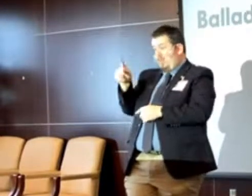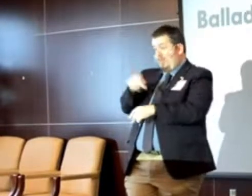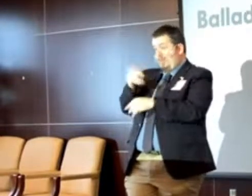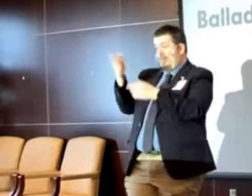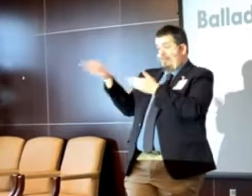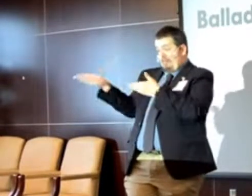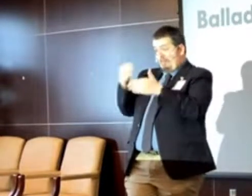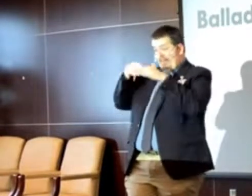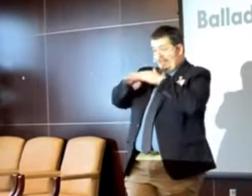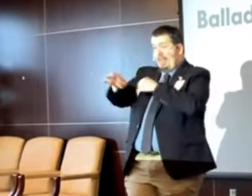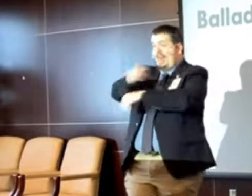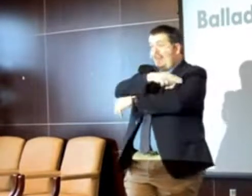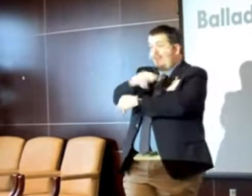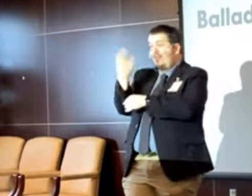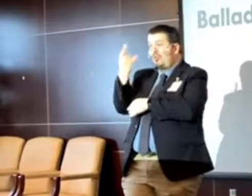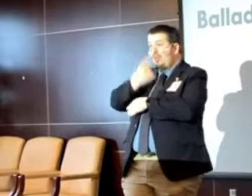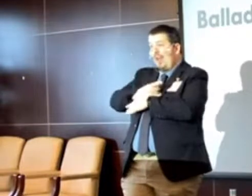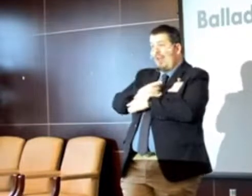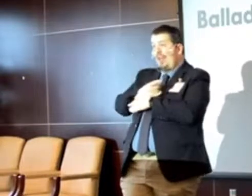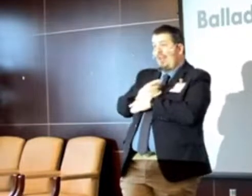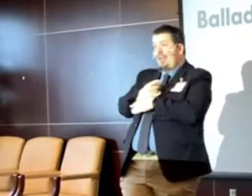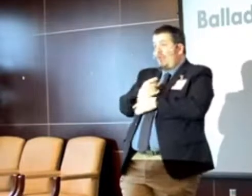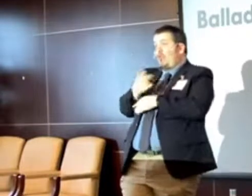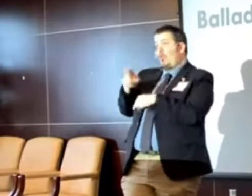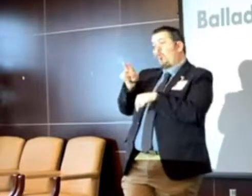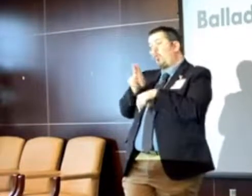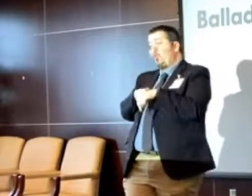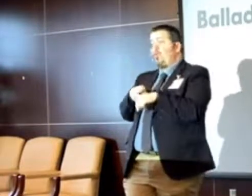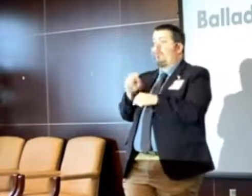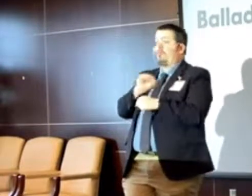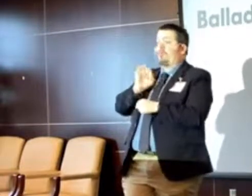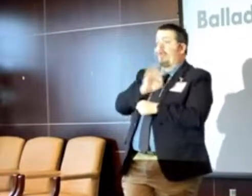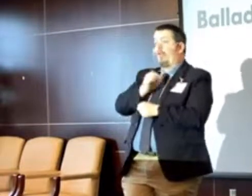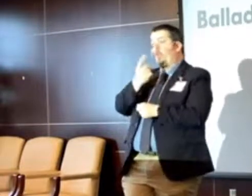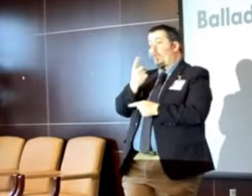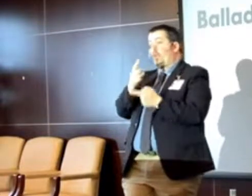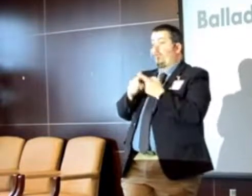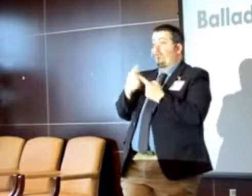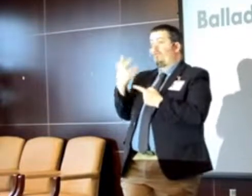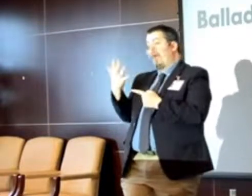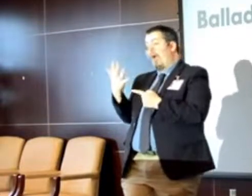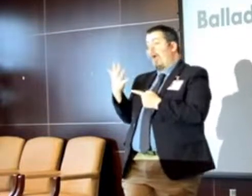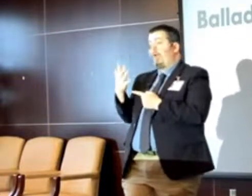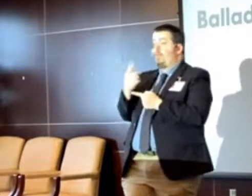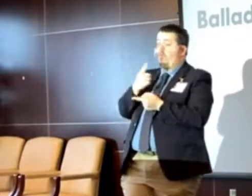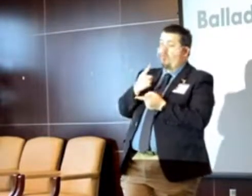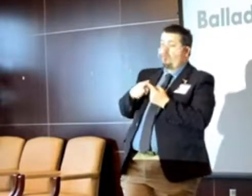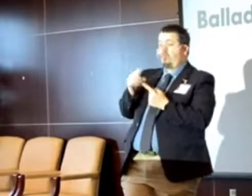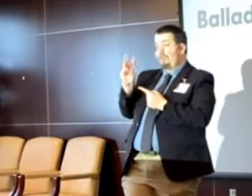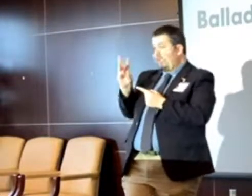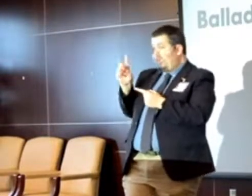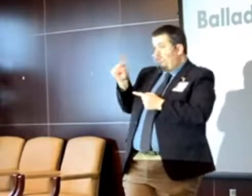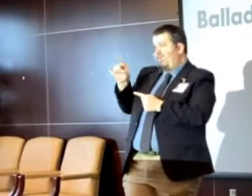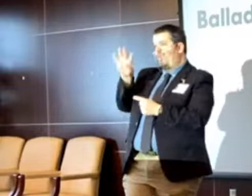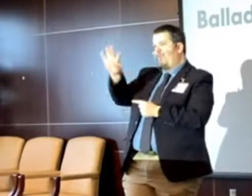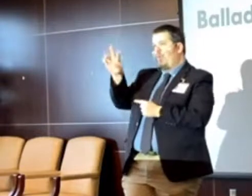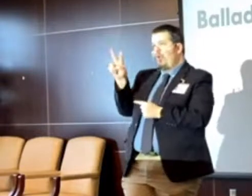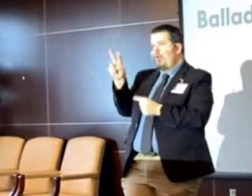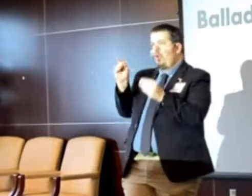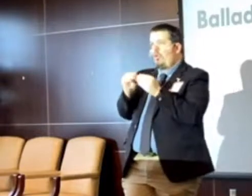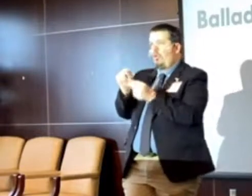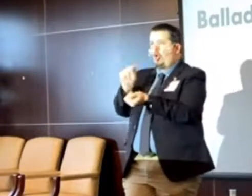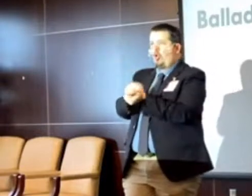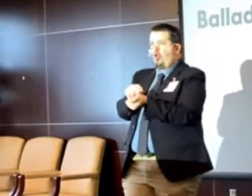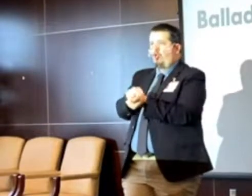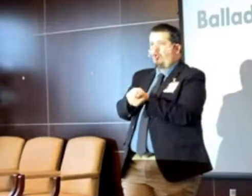were admitted to our hospitals today and assume typical staffing of maybe 1 to 5, 1 to 6, we would need 42 more nurses